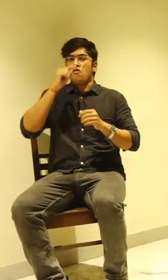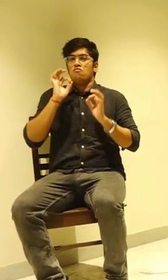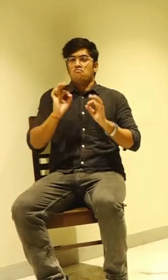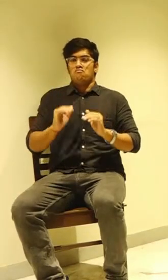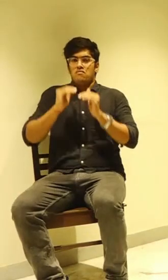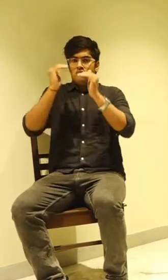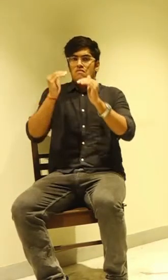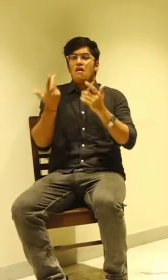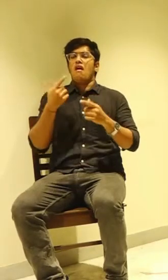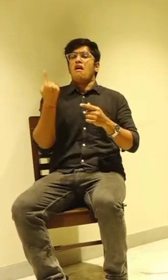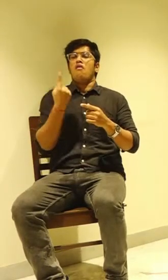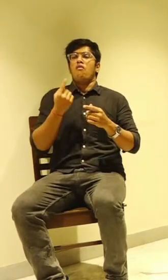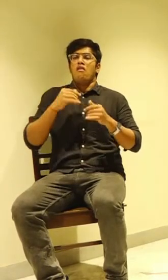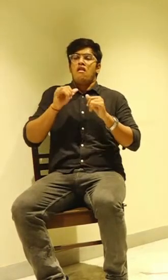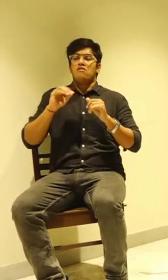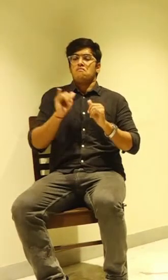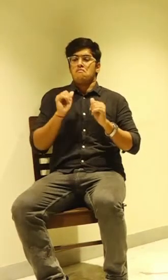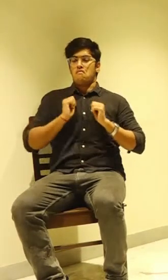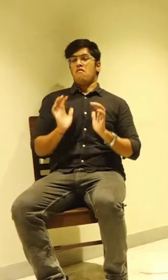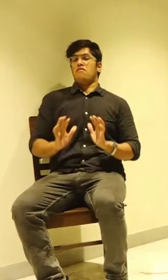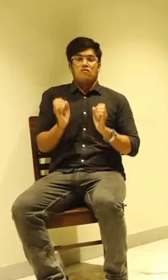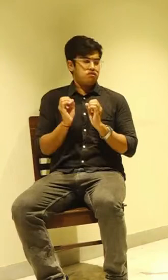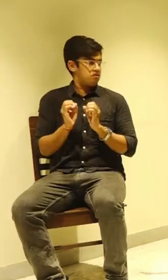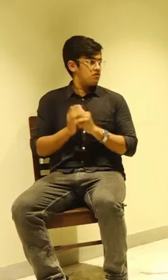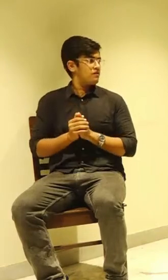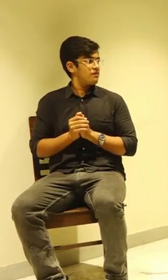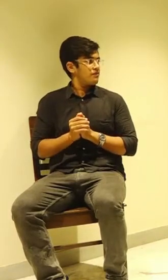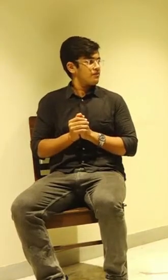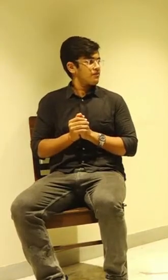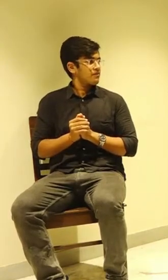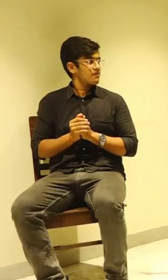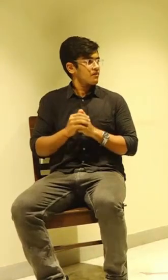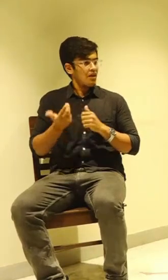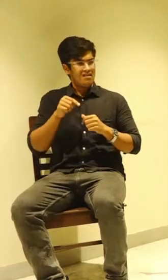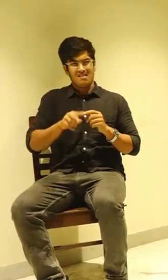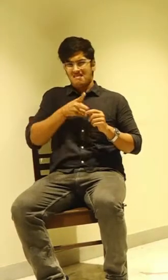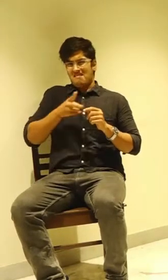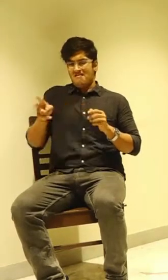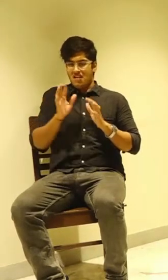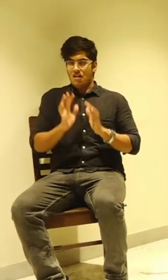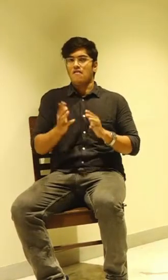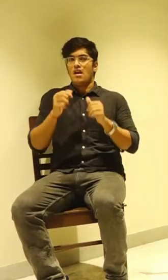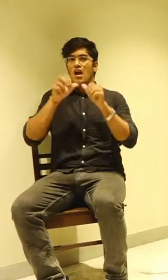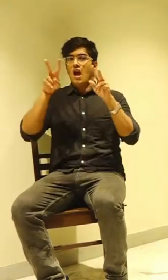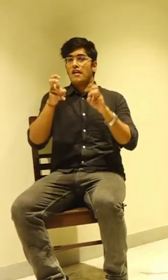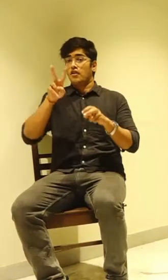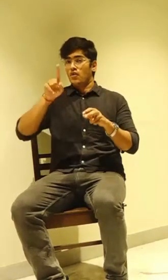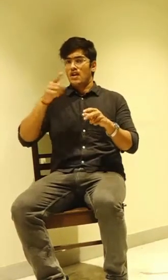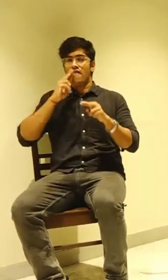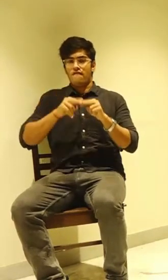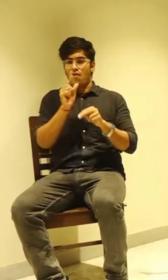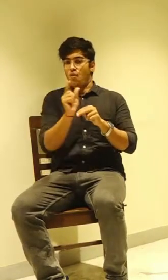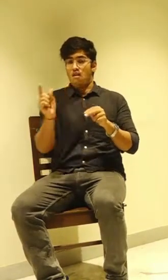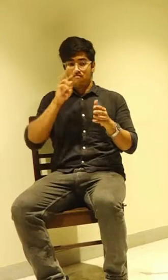animal existence. All of these are so different from how Article 21 looks like when you read its